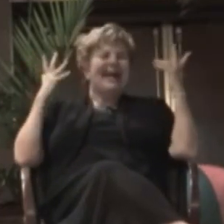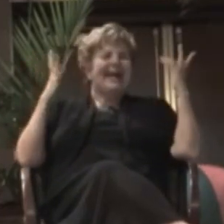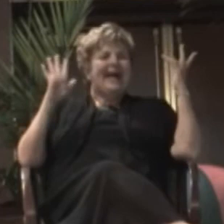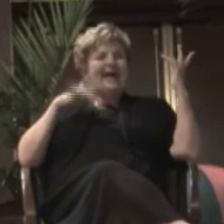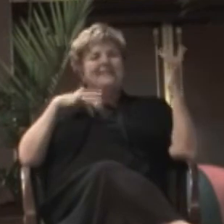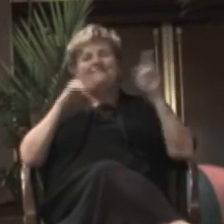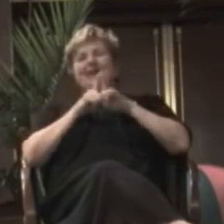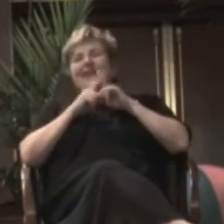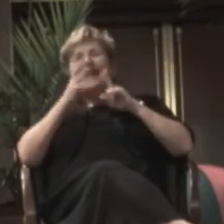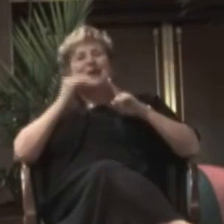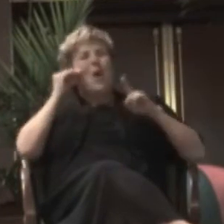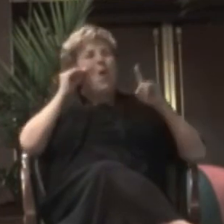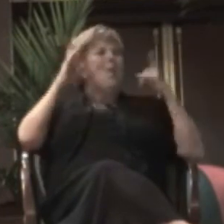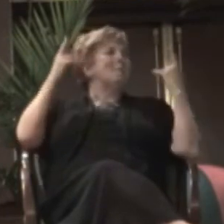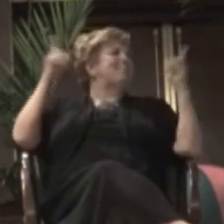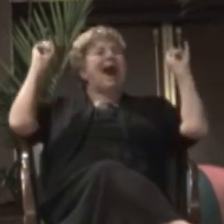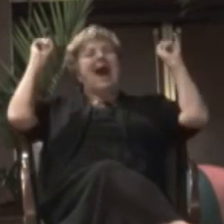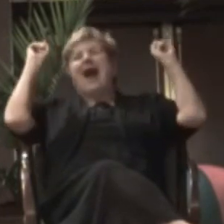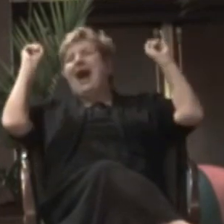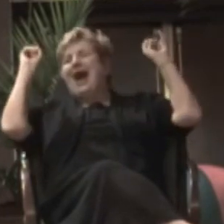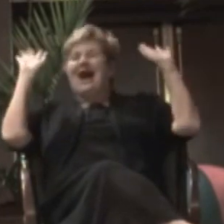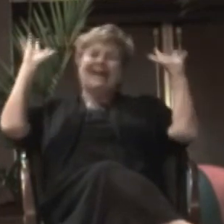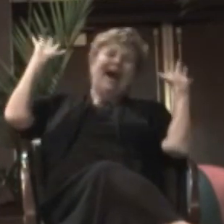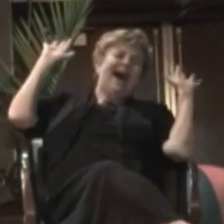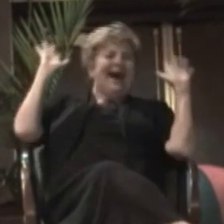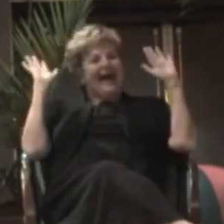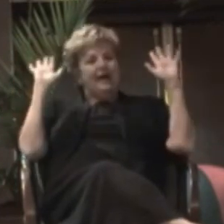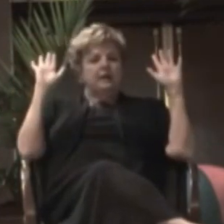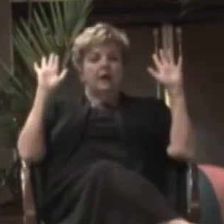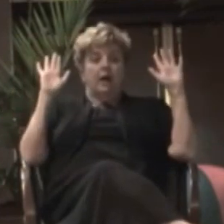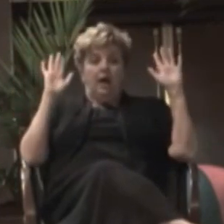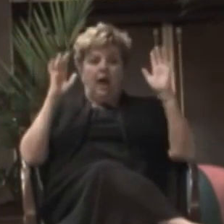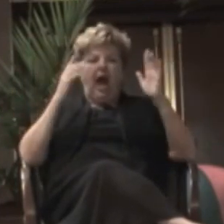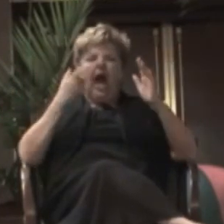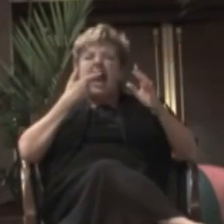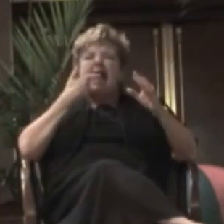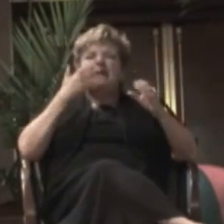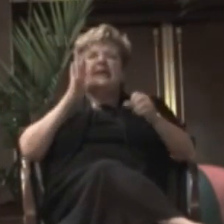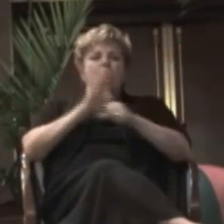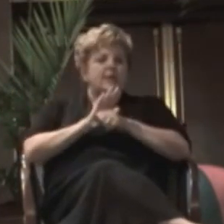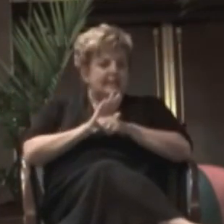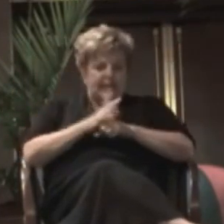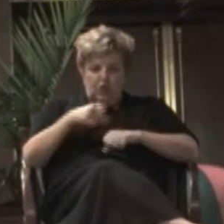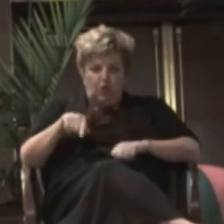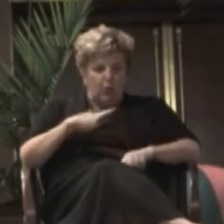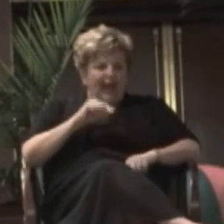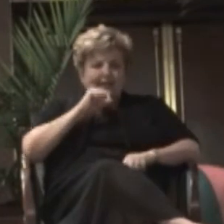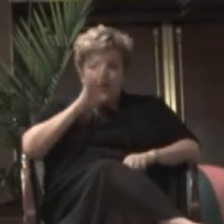last. I guarantee you I didn't feel that way. I felt like I was on the wrong